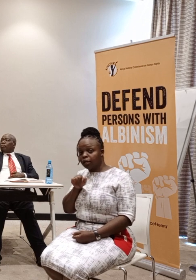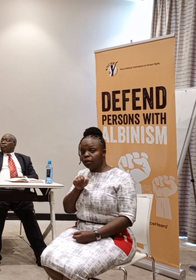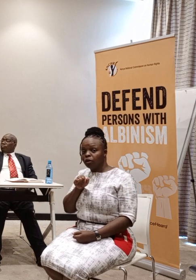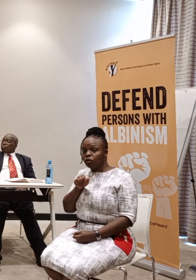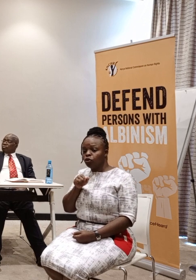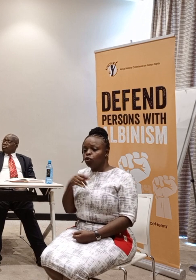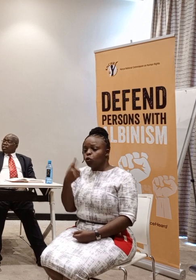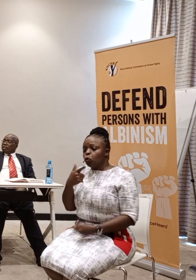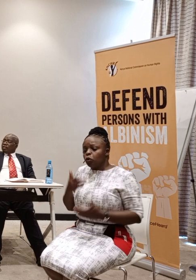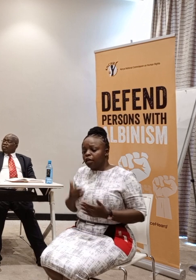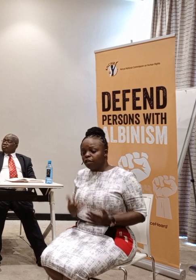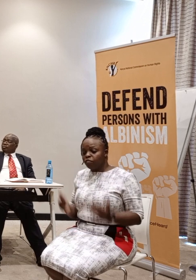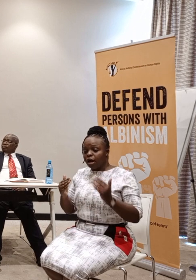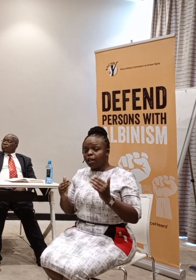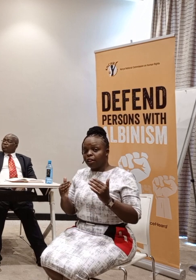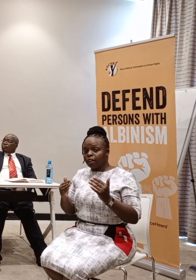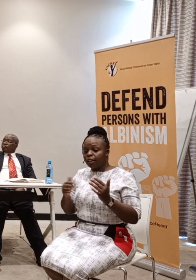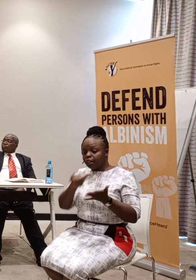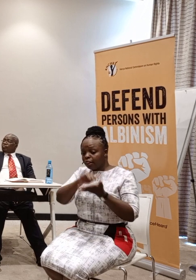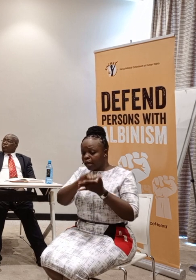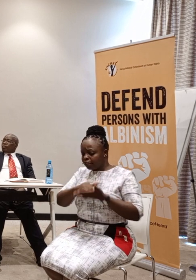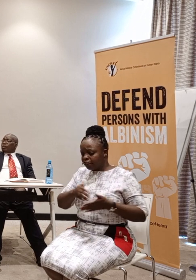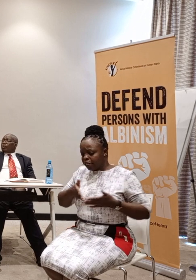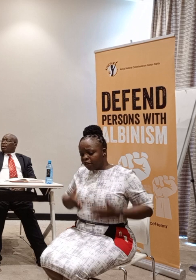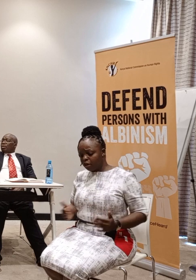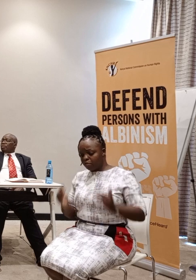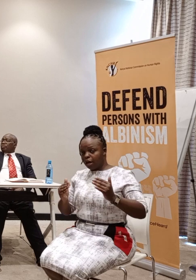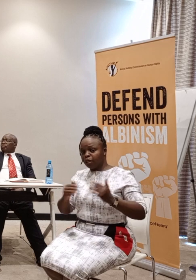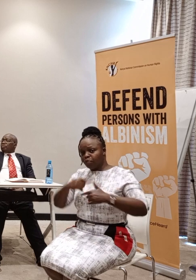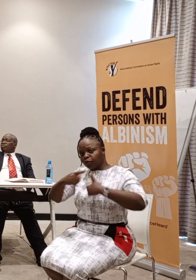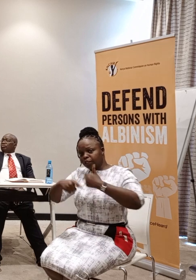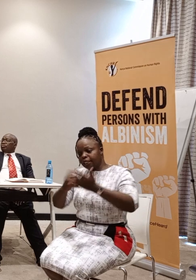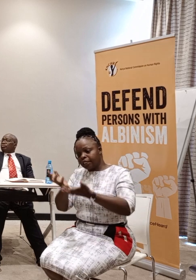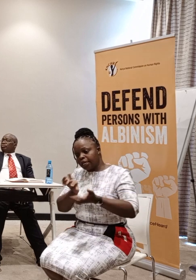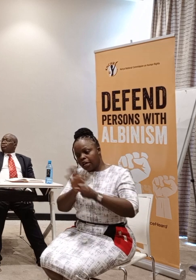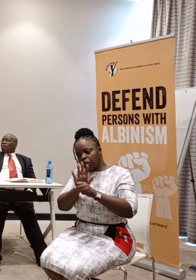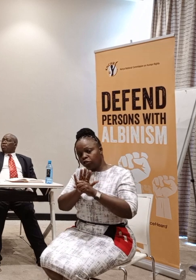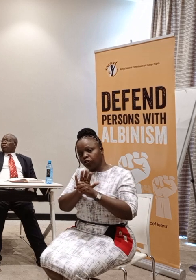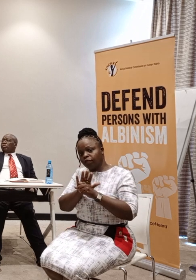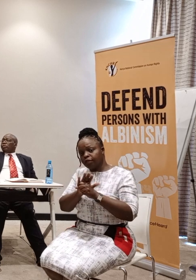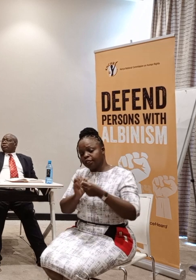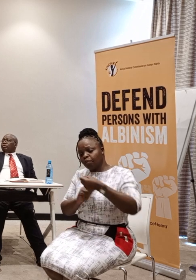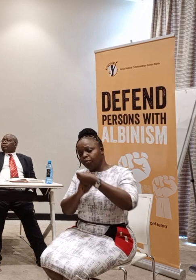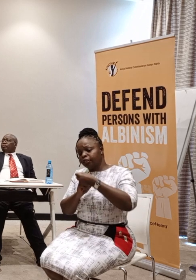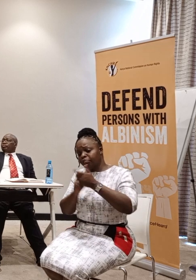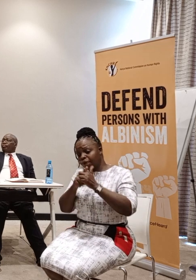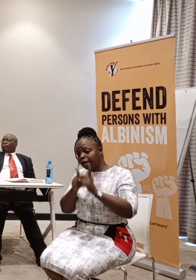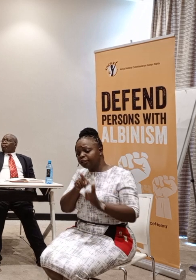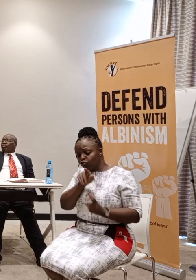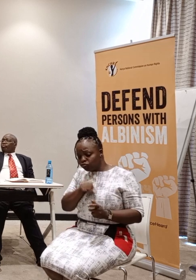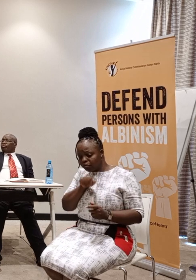needs a lot of support. Yeah. This midwife left her and went to call others to come see